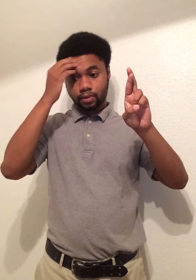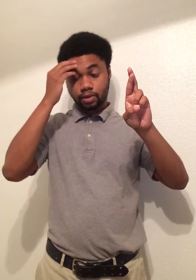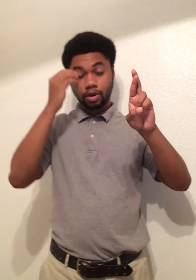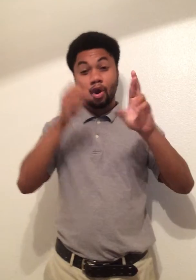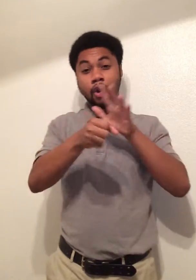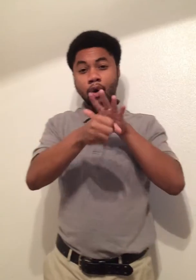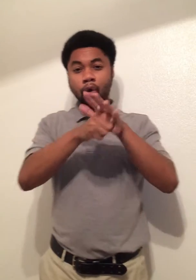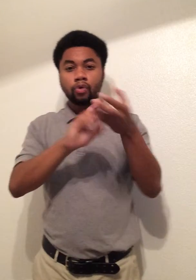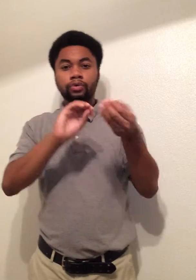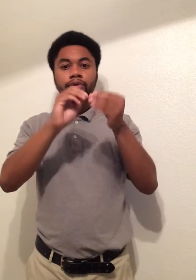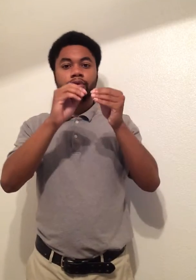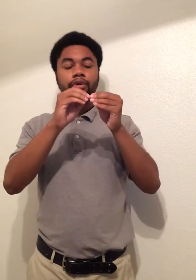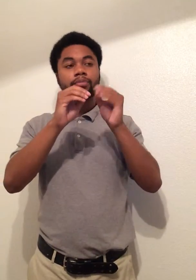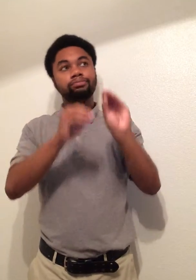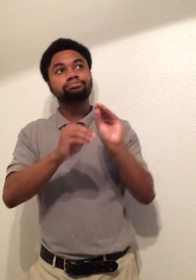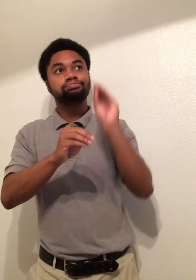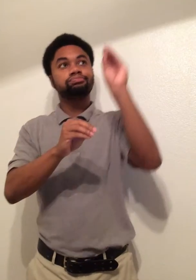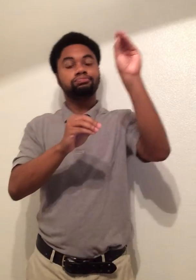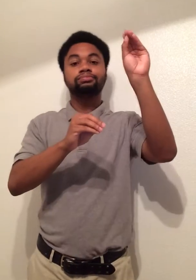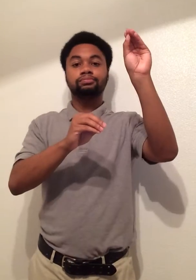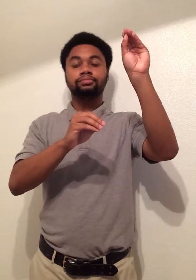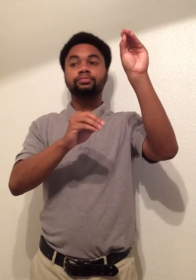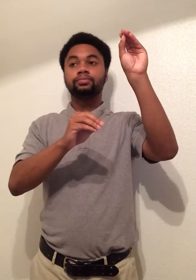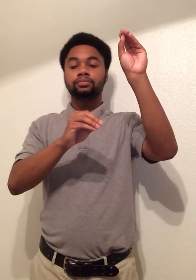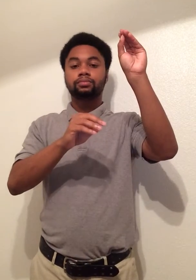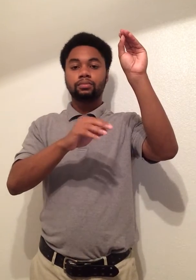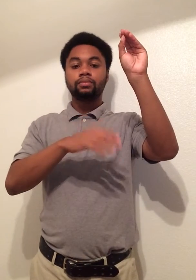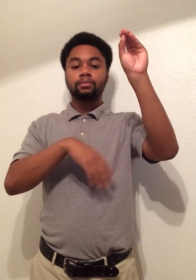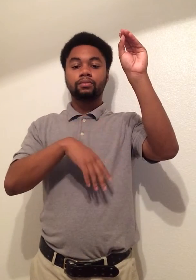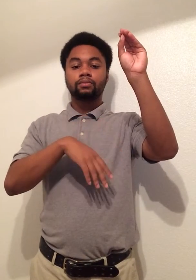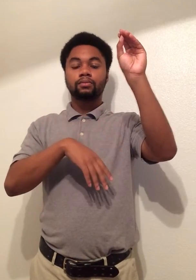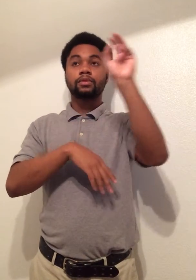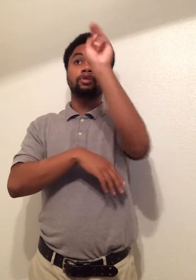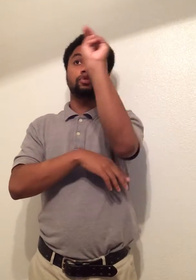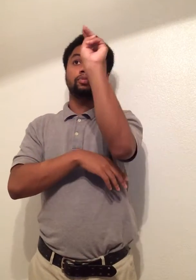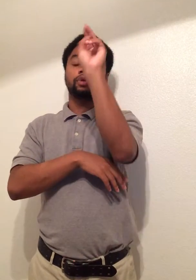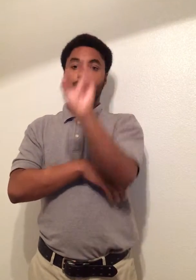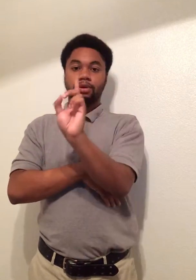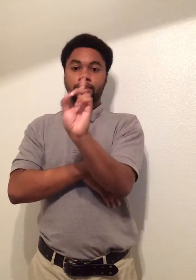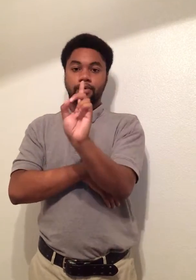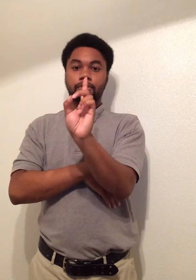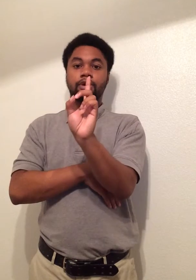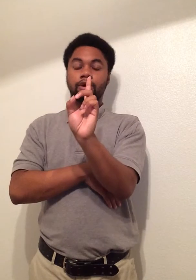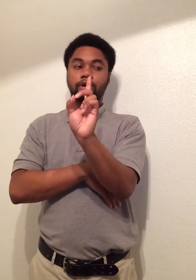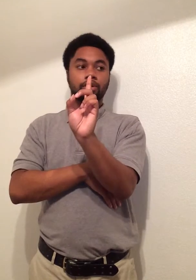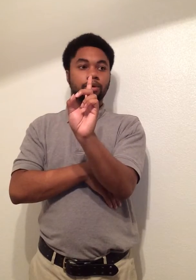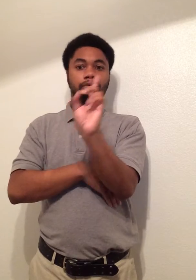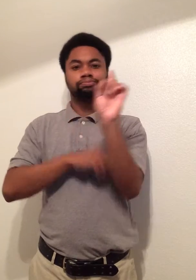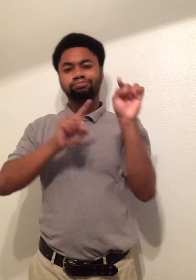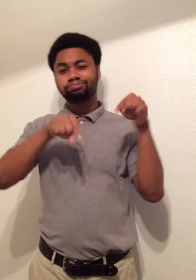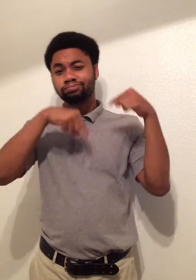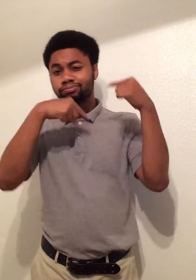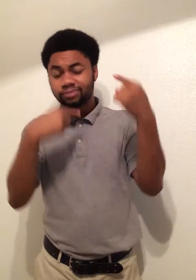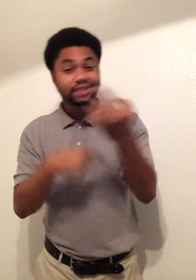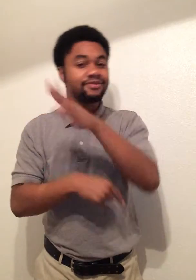up here. Whole number, numerator, denominator. That has never changed. Ever.